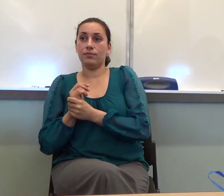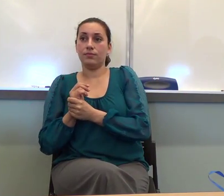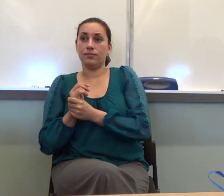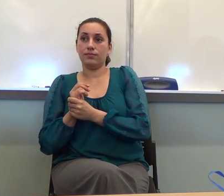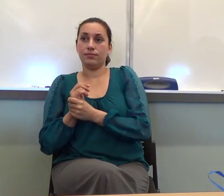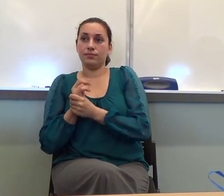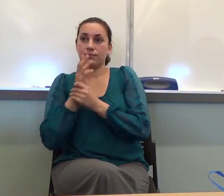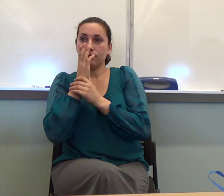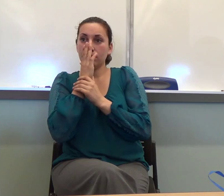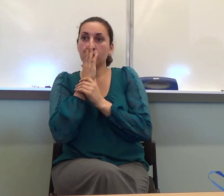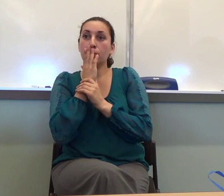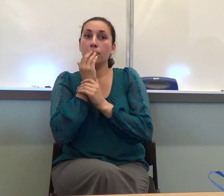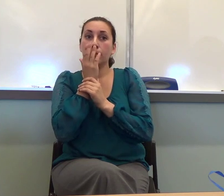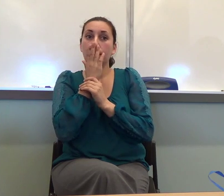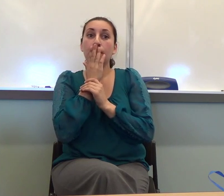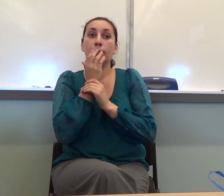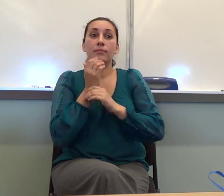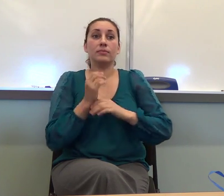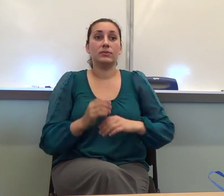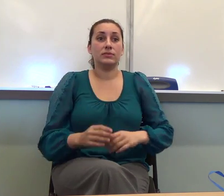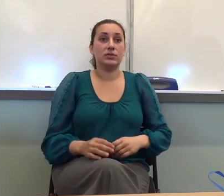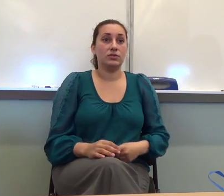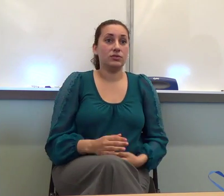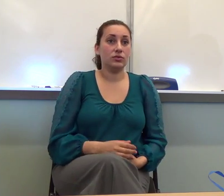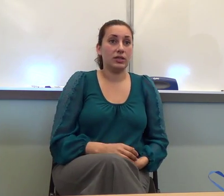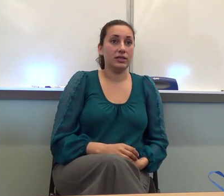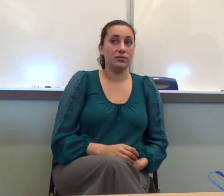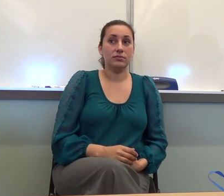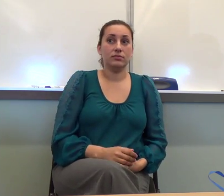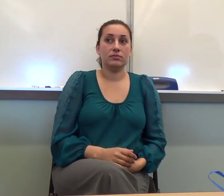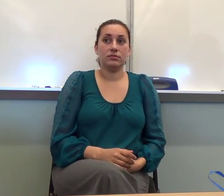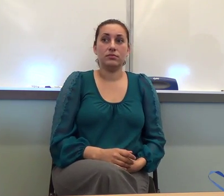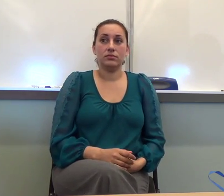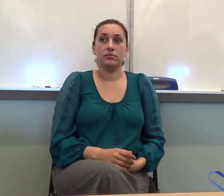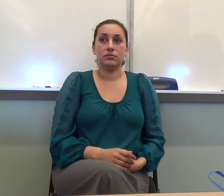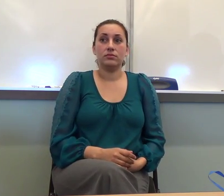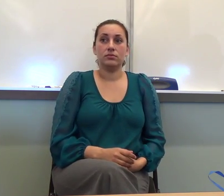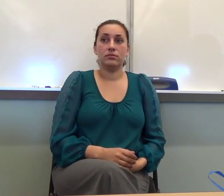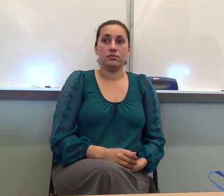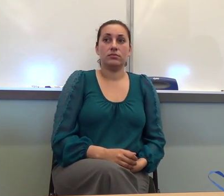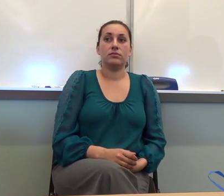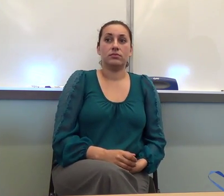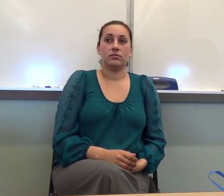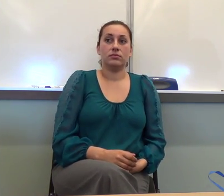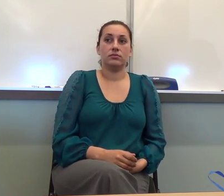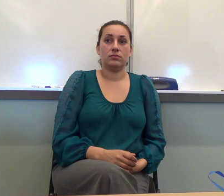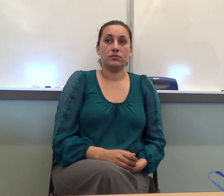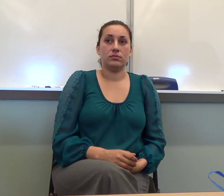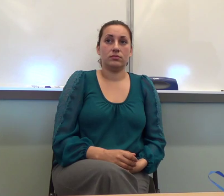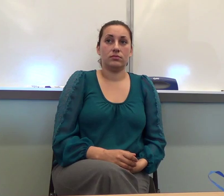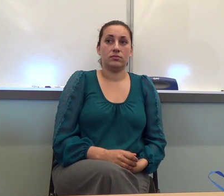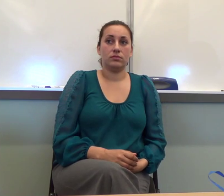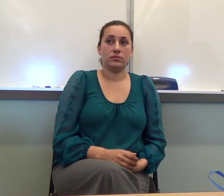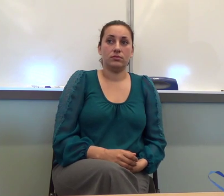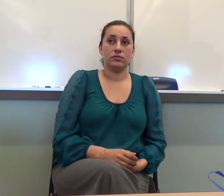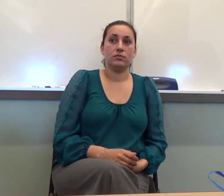All right, cross multiply. That's the only test we have. The product of the means equals the product of the extremes. So is 3